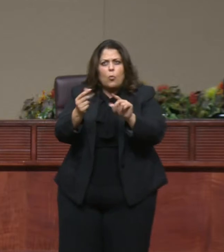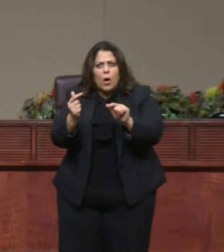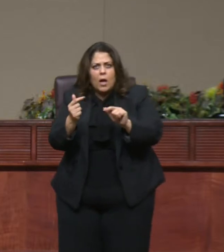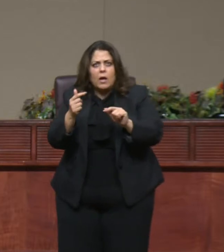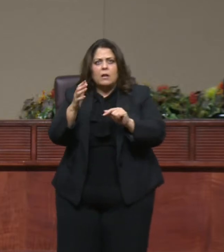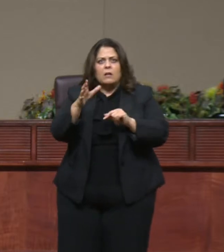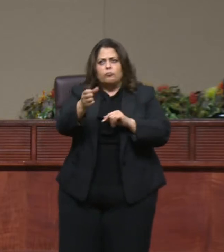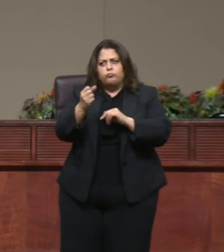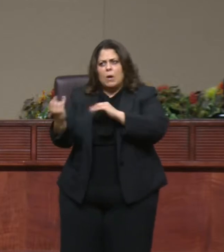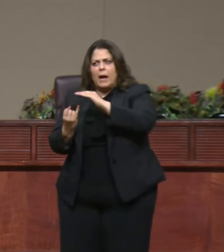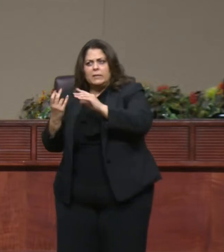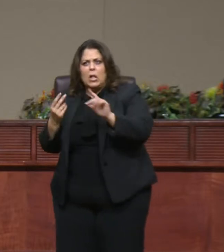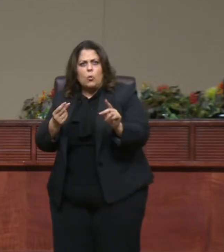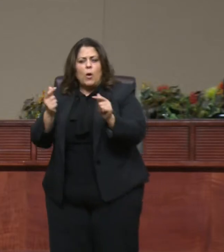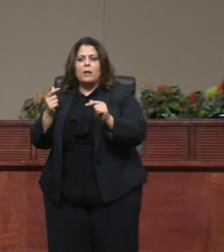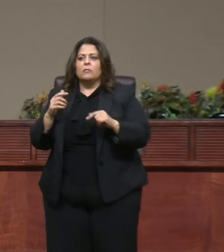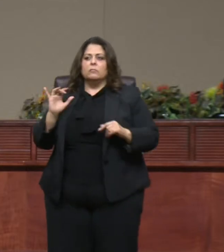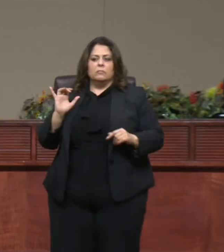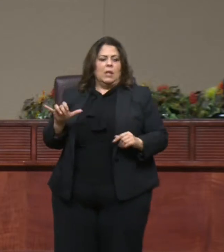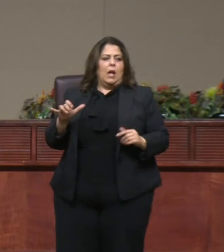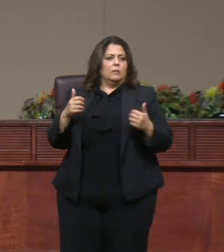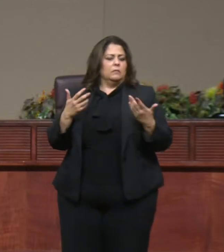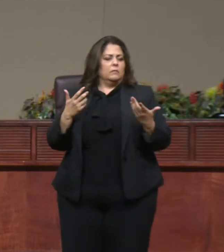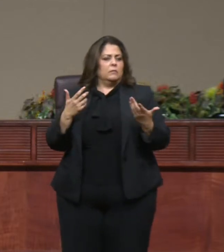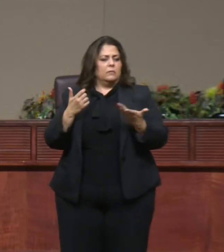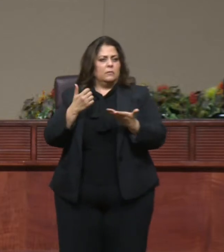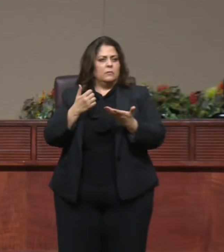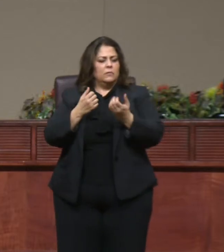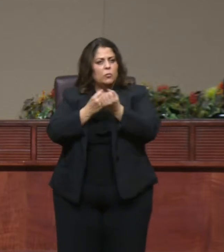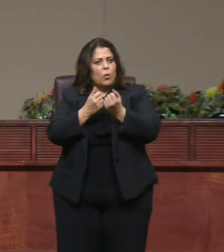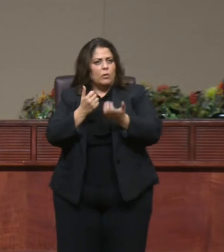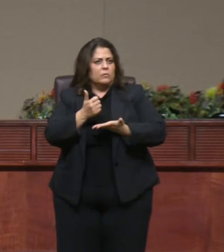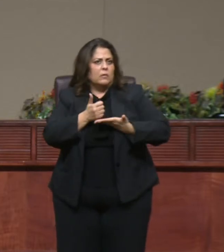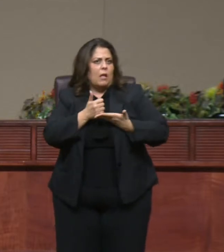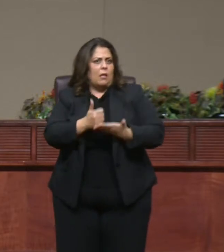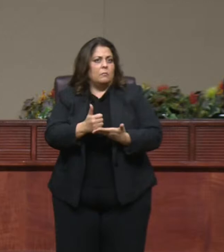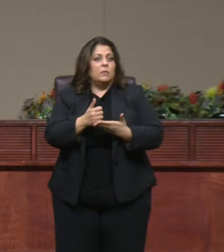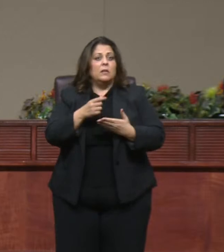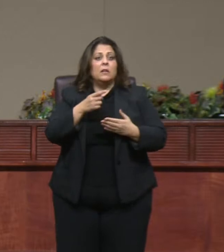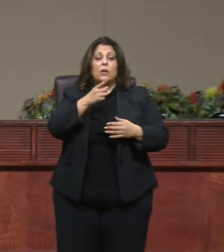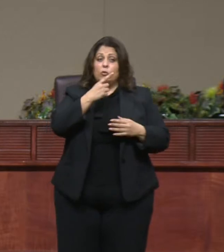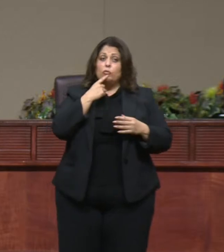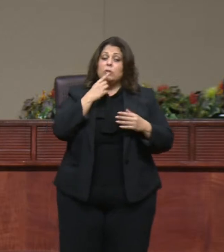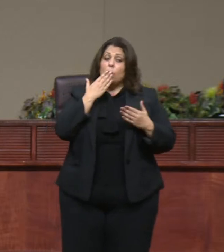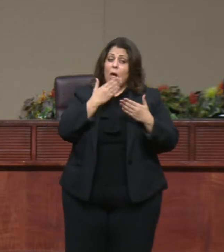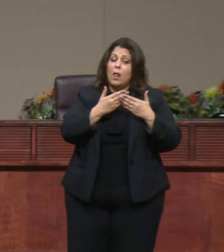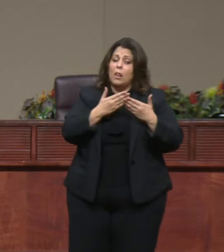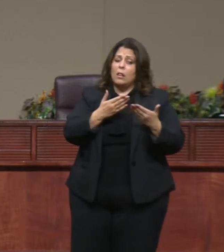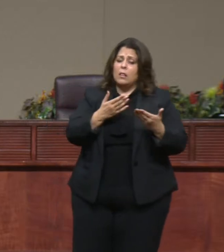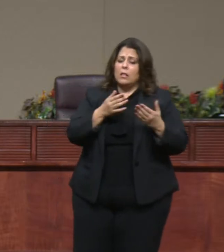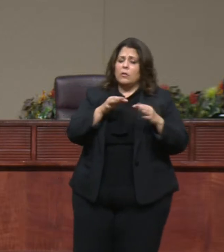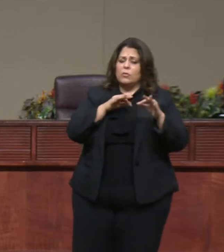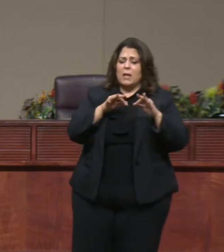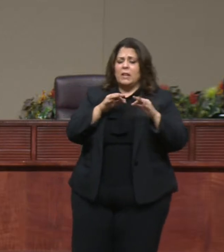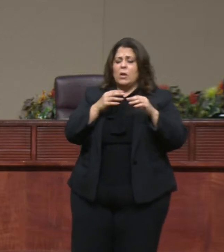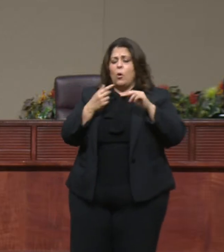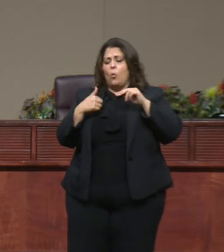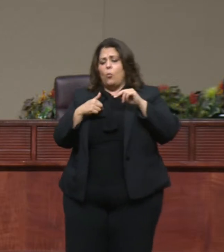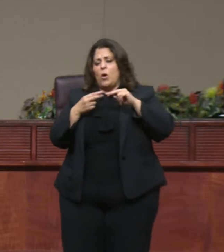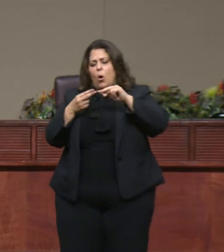So I think that's where we are. I think you put it very well. Our data is inching a little bit